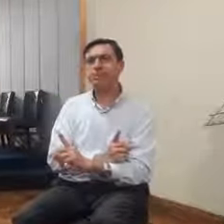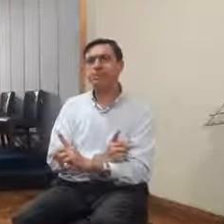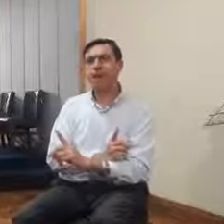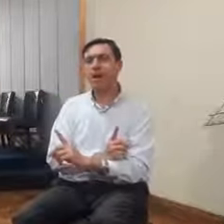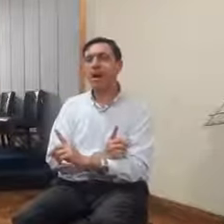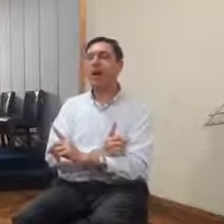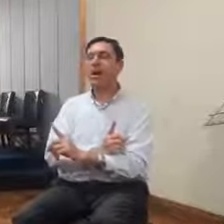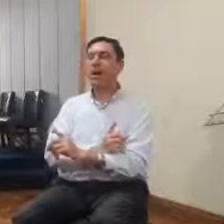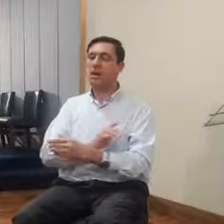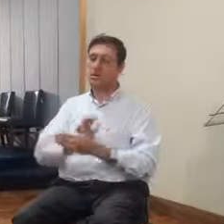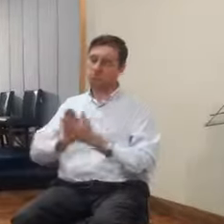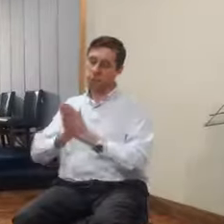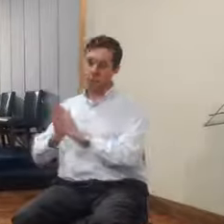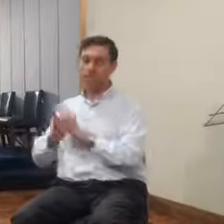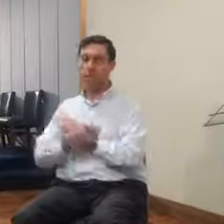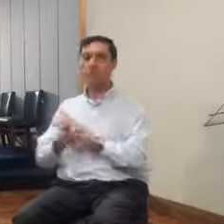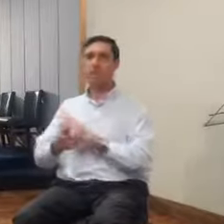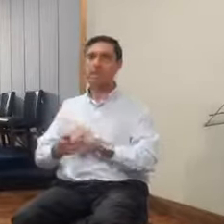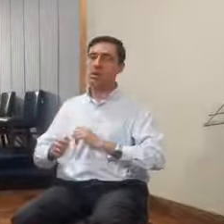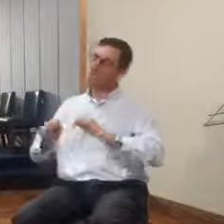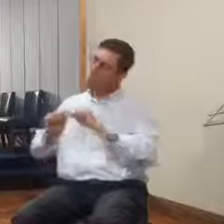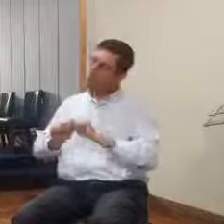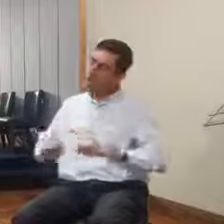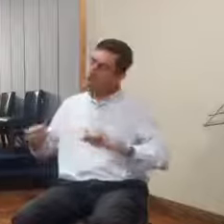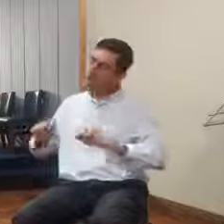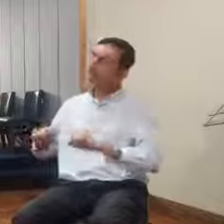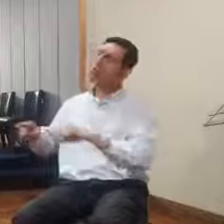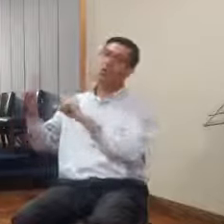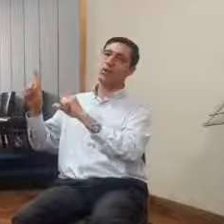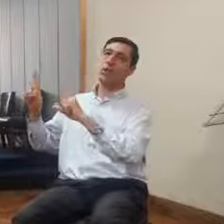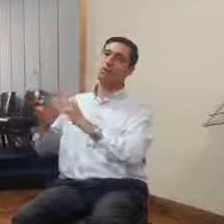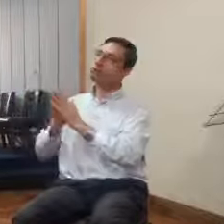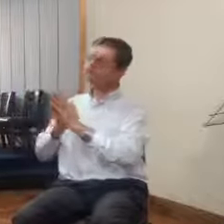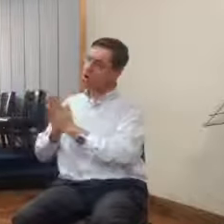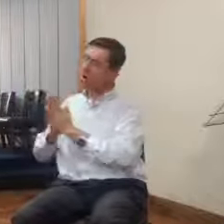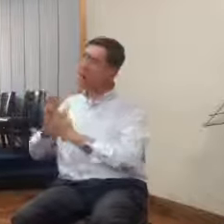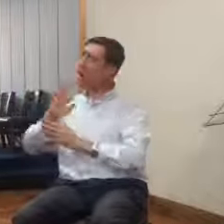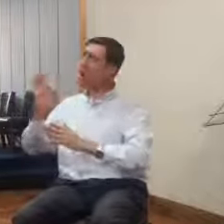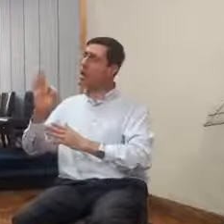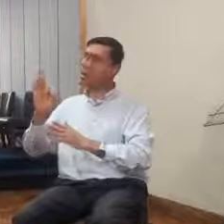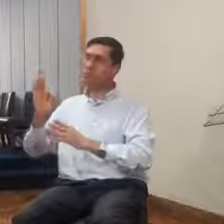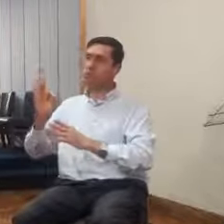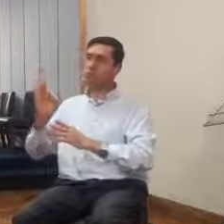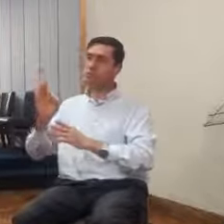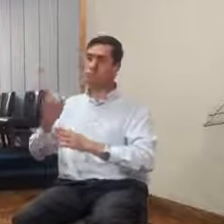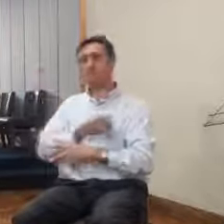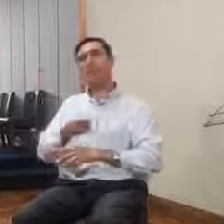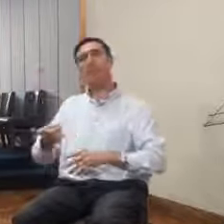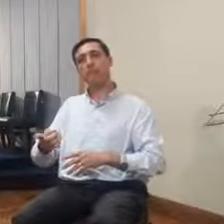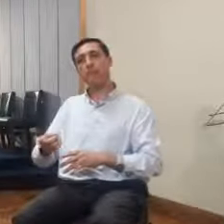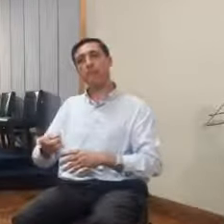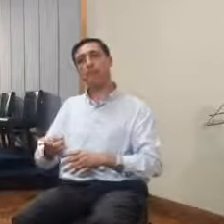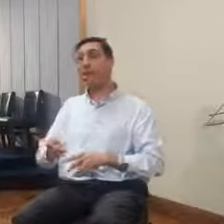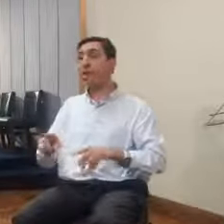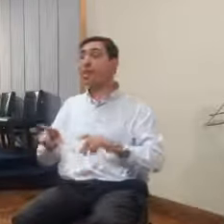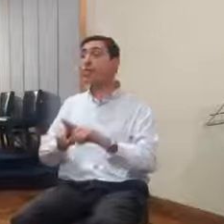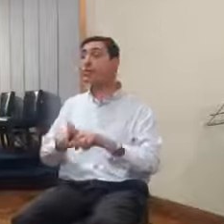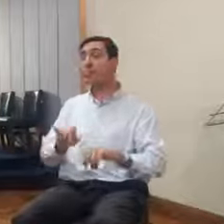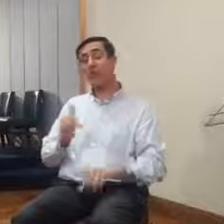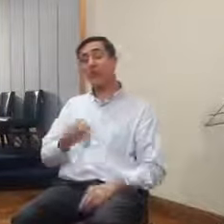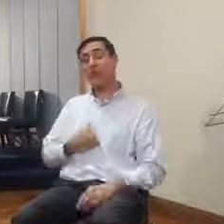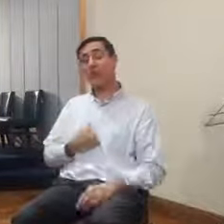wait for the Lord. He is our help, seeking for a life partner. How long some of us wait for that? But we